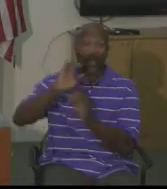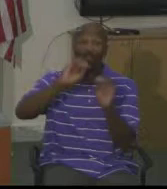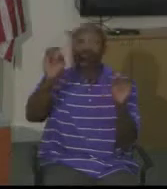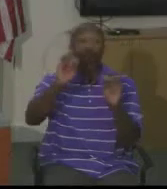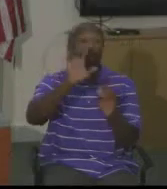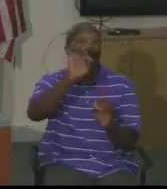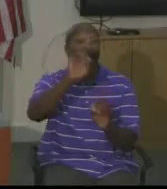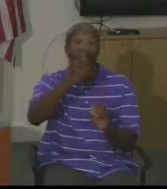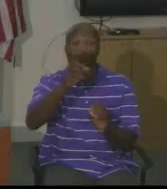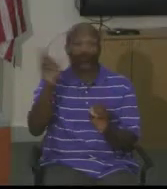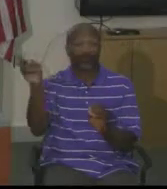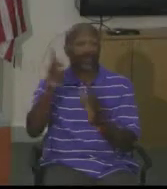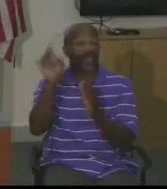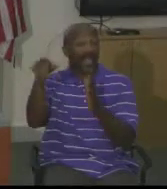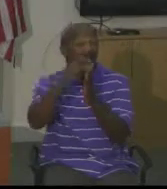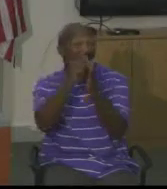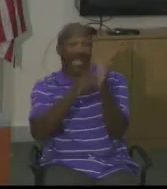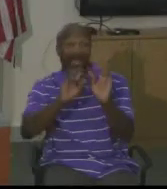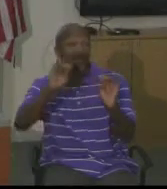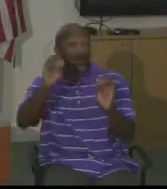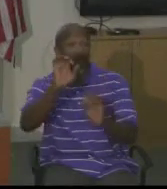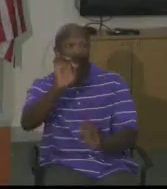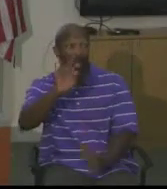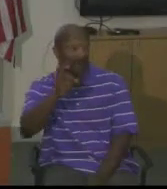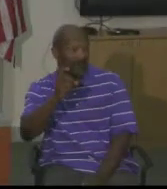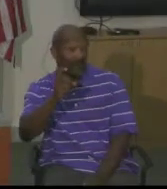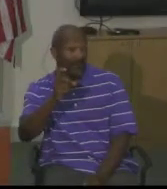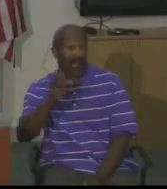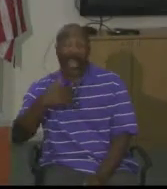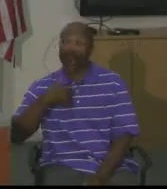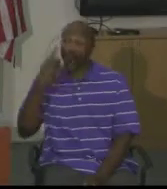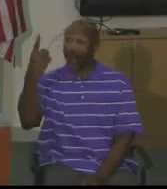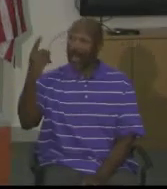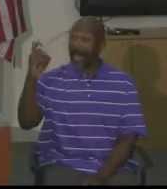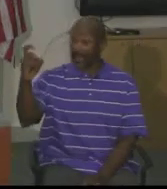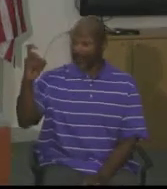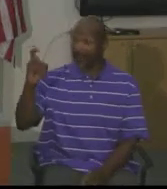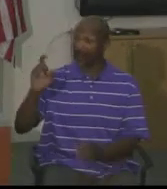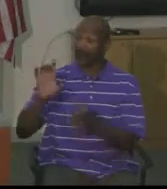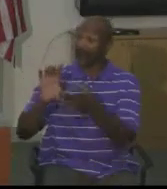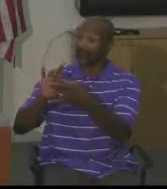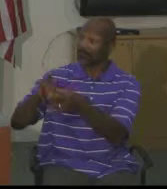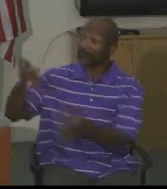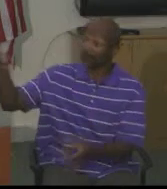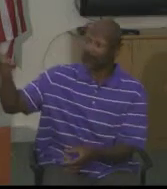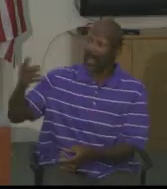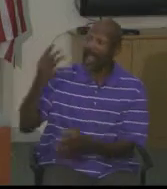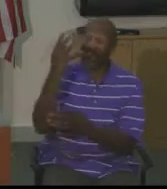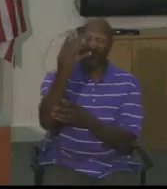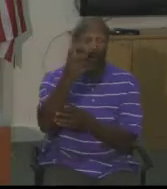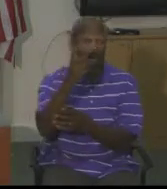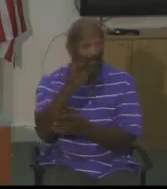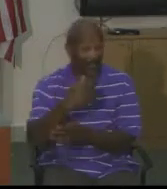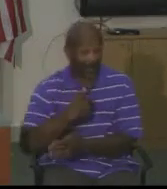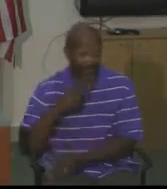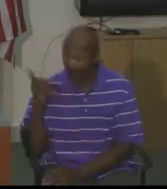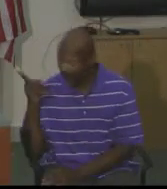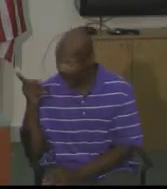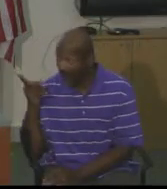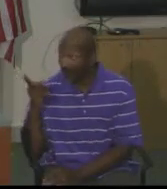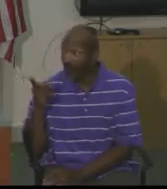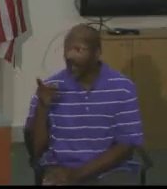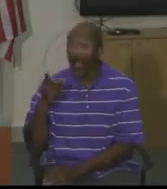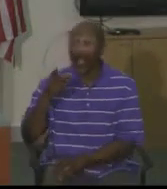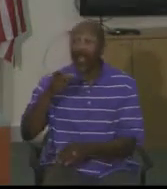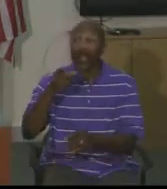8x slot in this design. Here's a 1x connector. Here's a 4x connector. And what